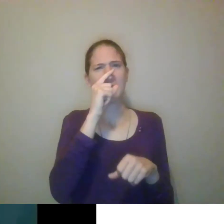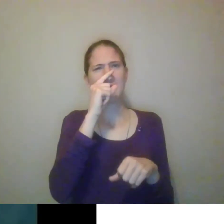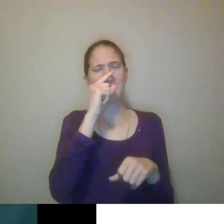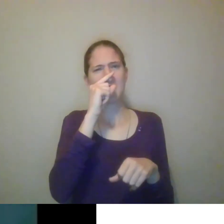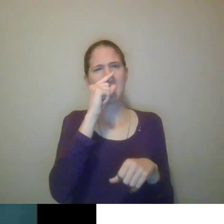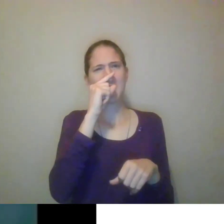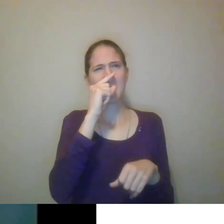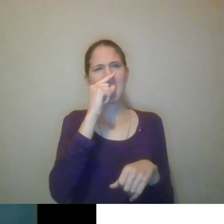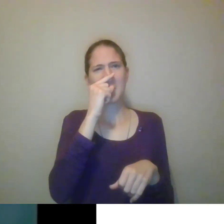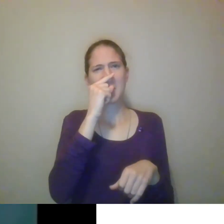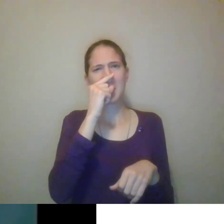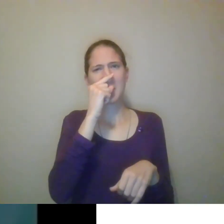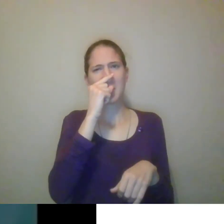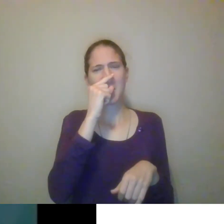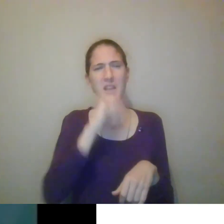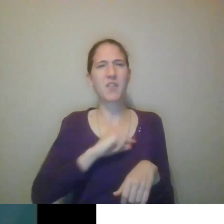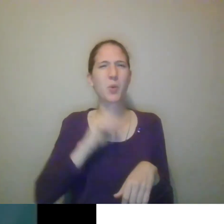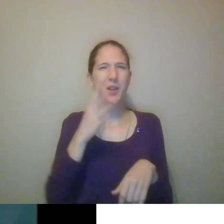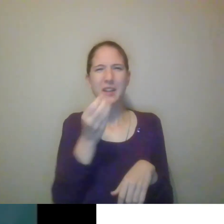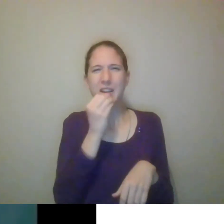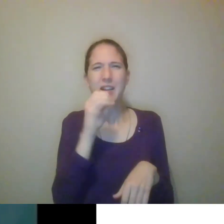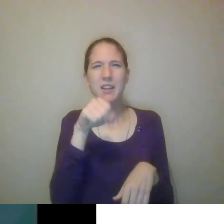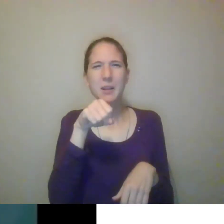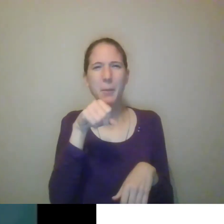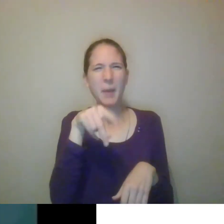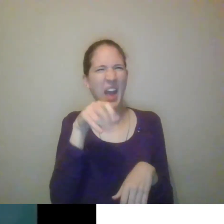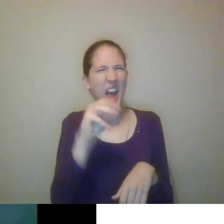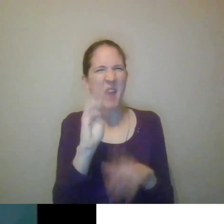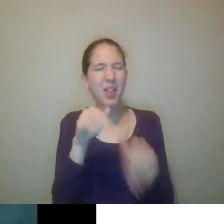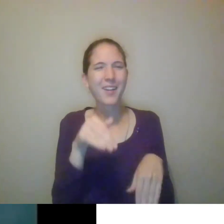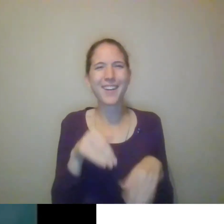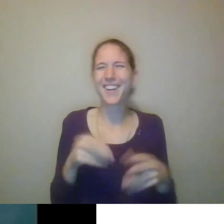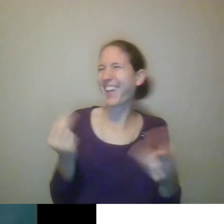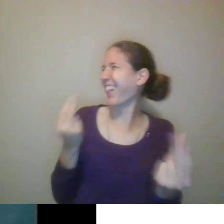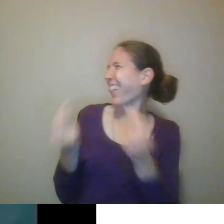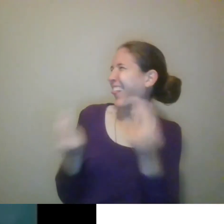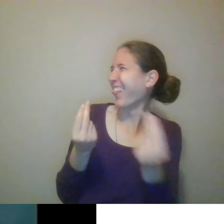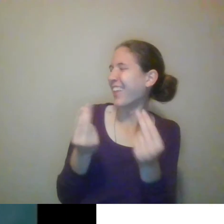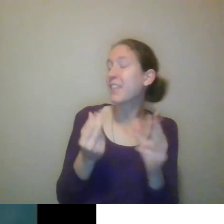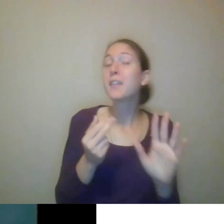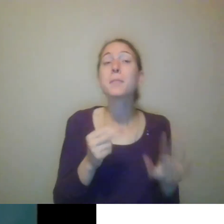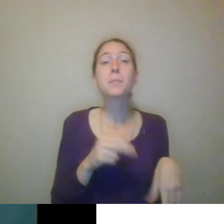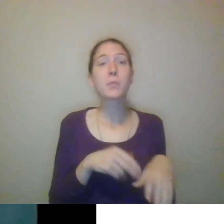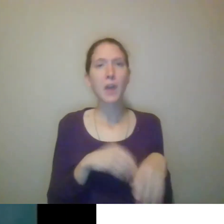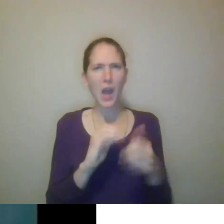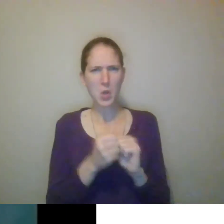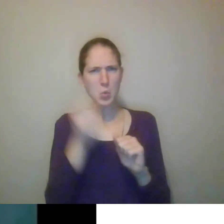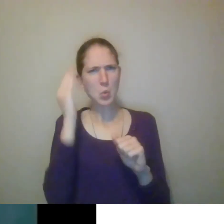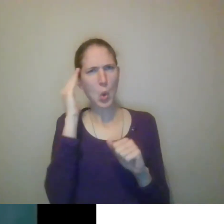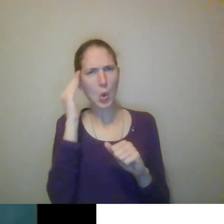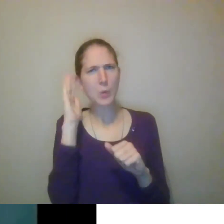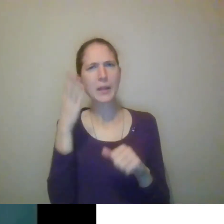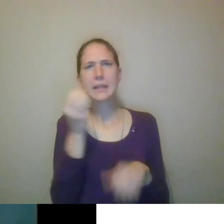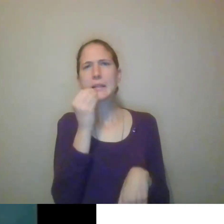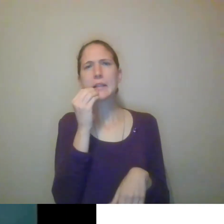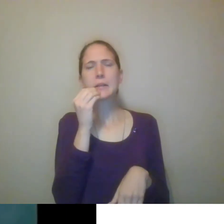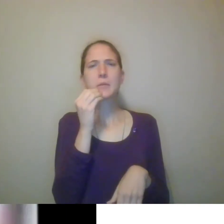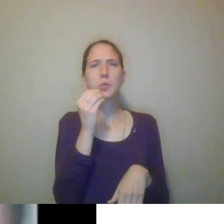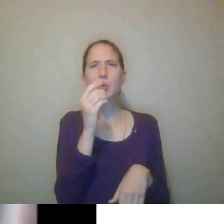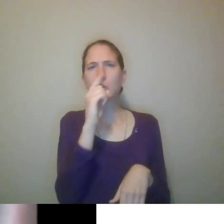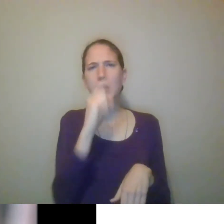Thanksgiving. How did you know? How could you still know? How could you still be sure that you were having turkey for